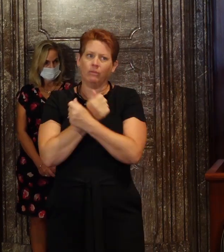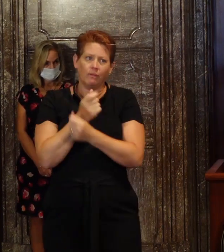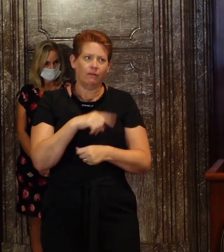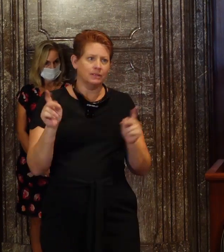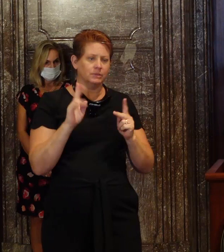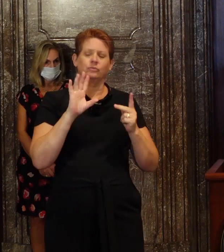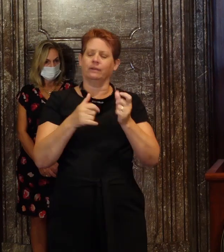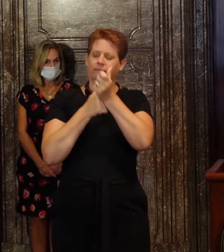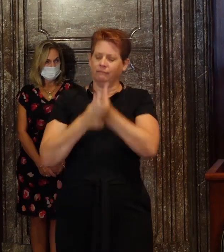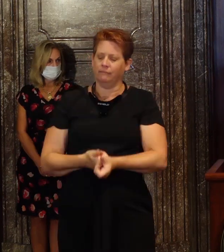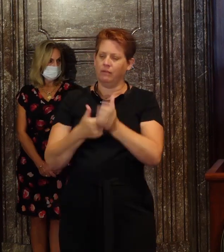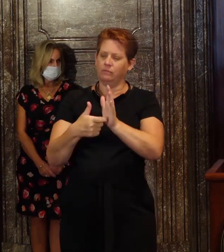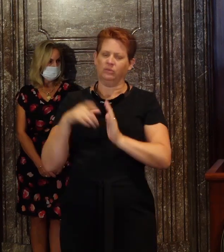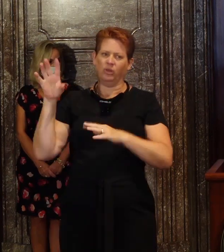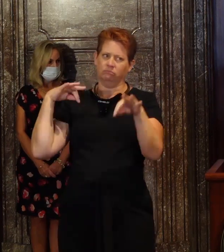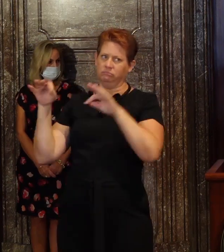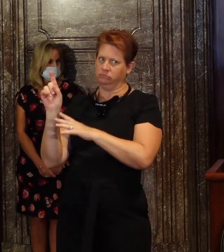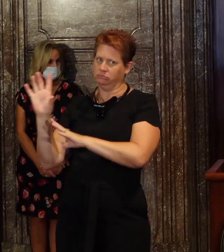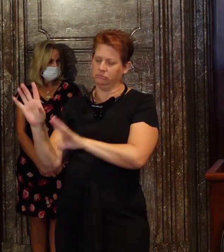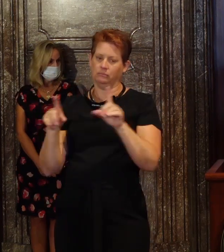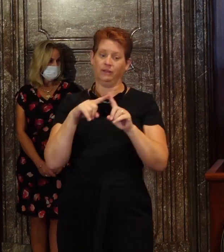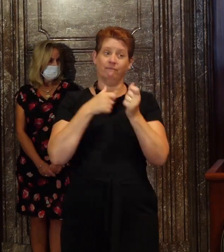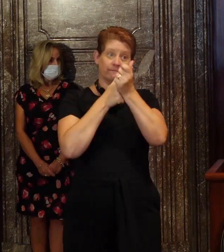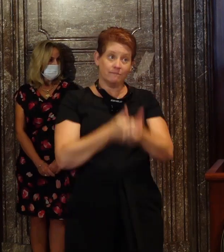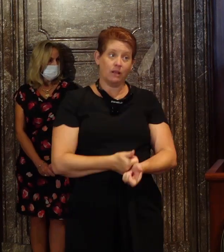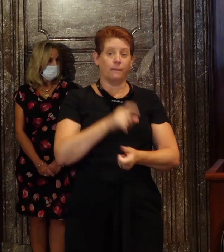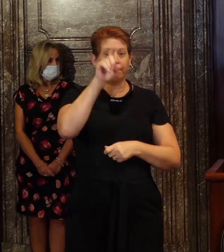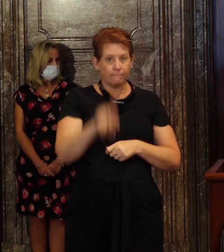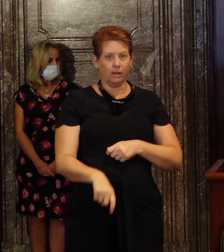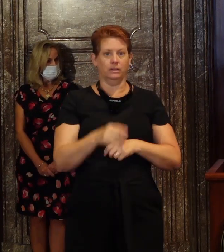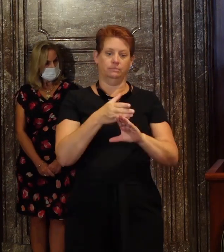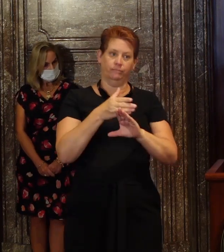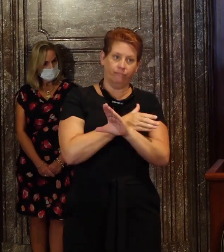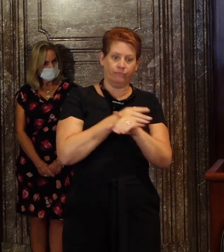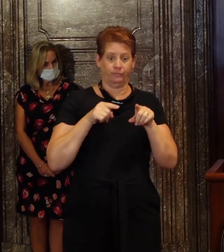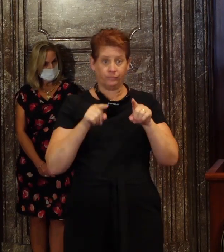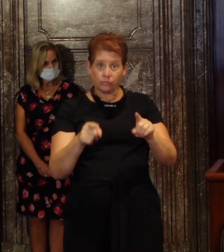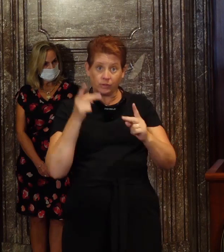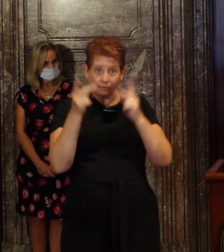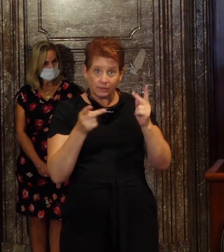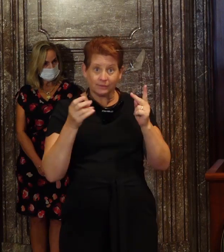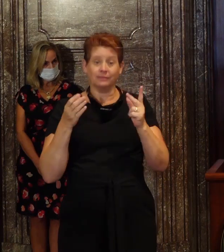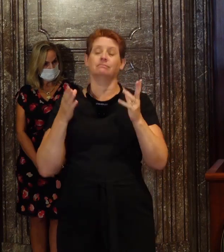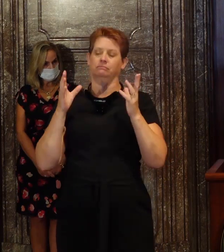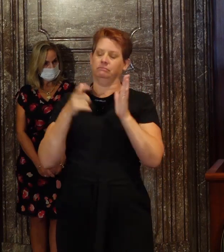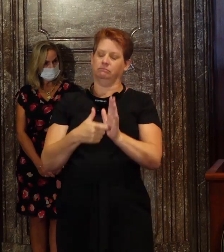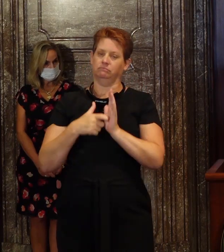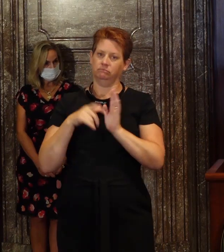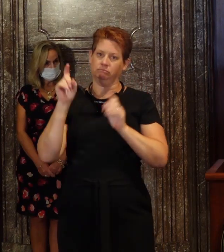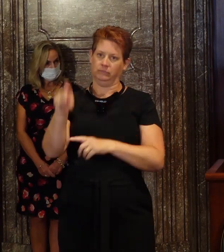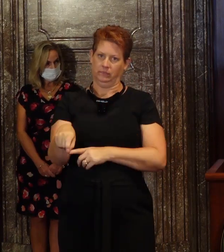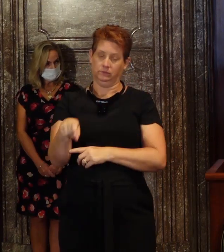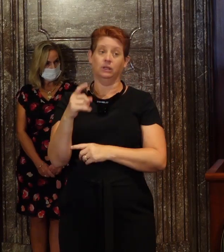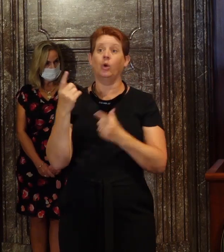these requirements. It'll be explained in a moment, before and during your visit. And again, there will be ample